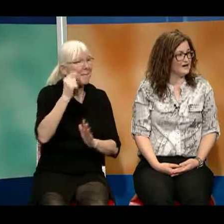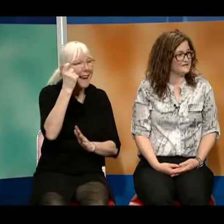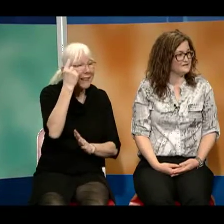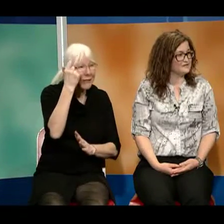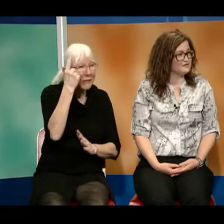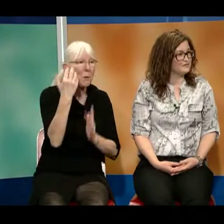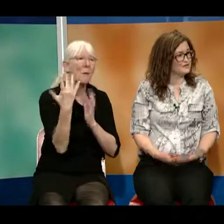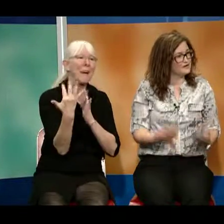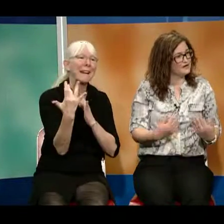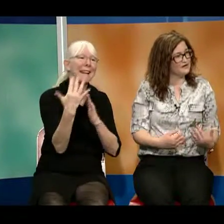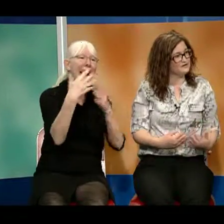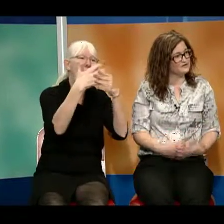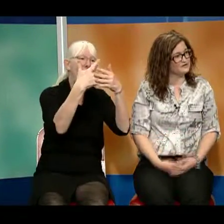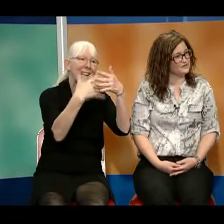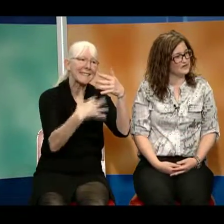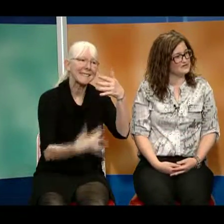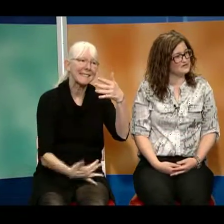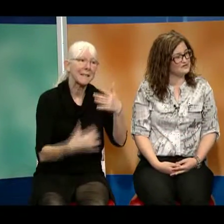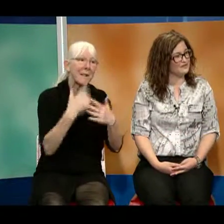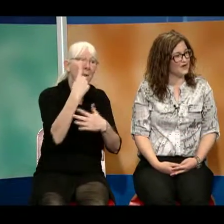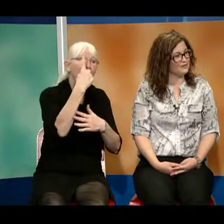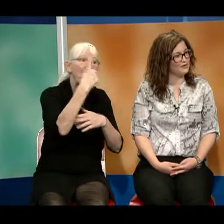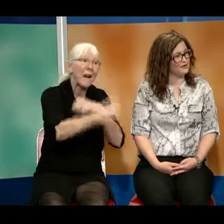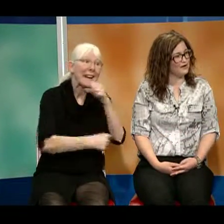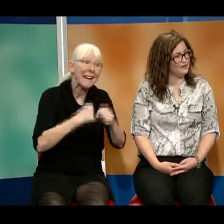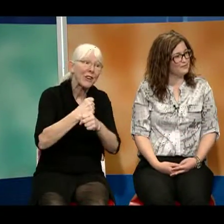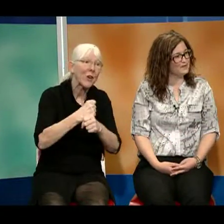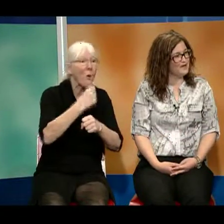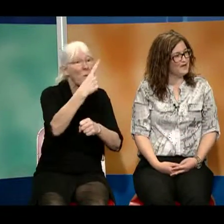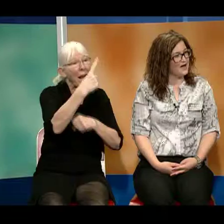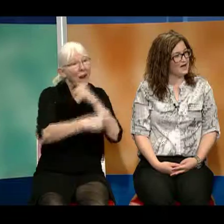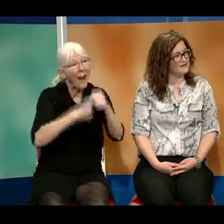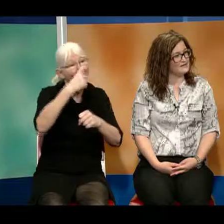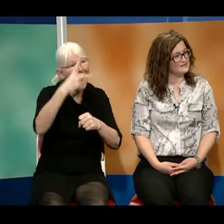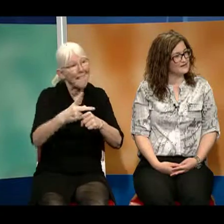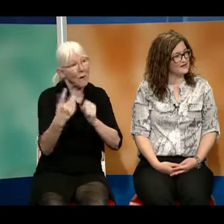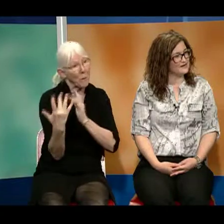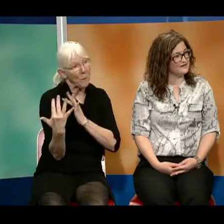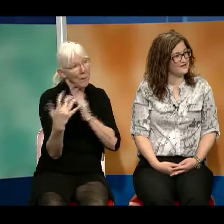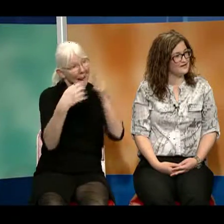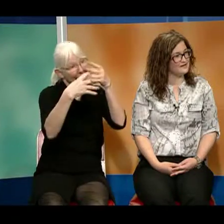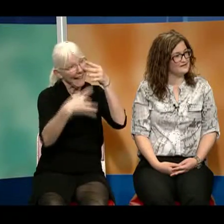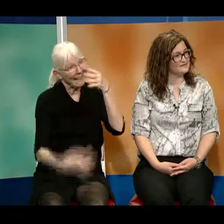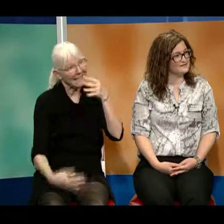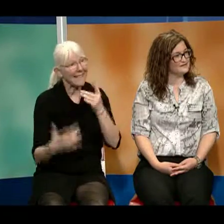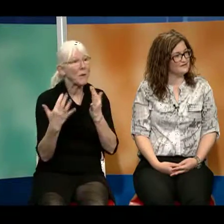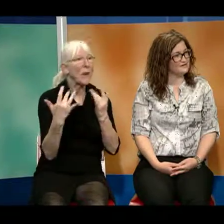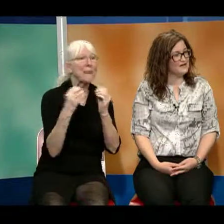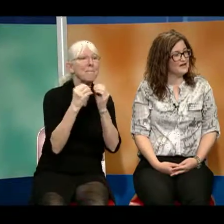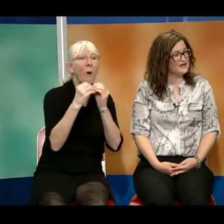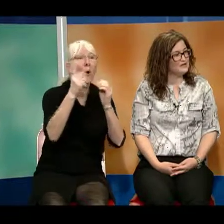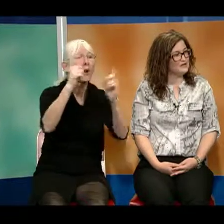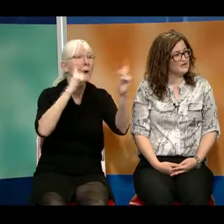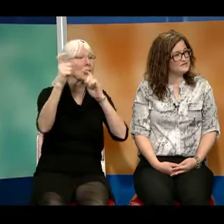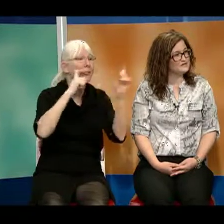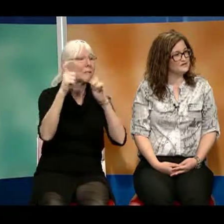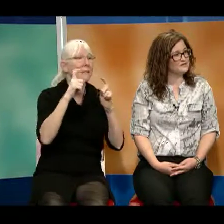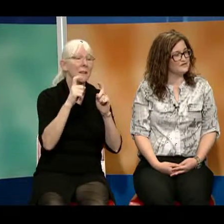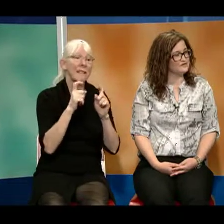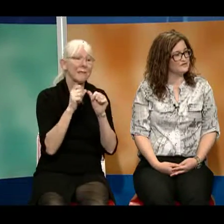Yeah. So we're really looking for donations for that program. And, you know, these are individuals